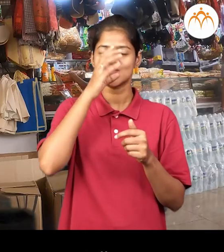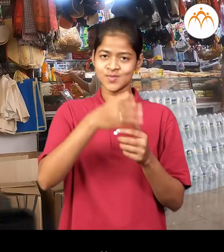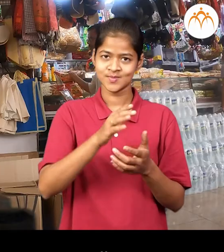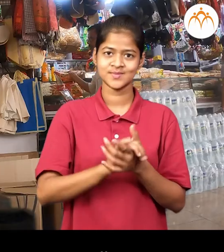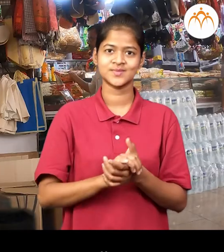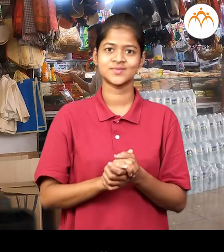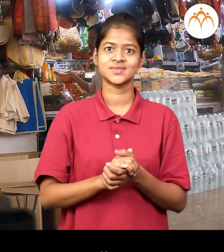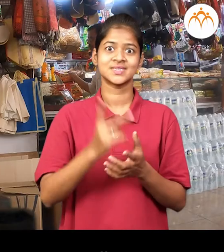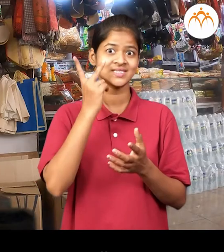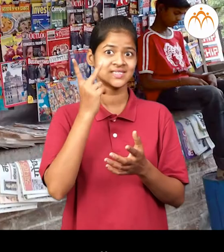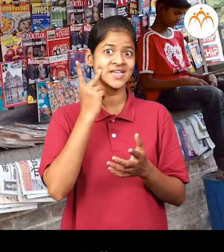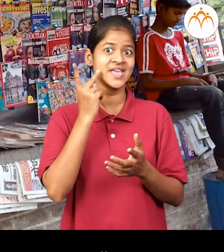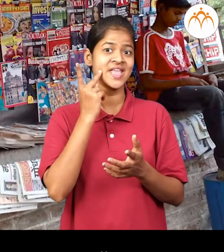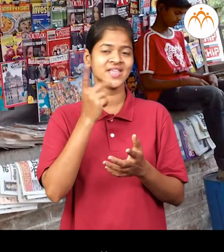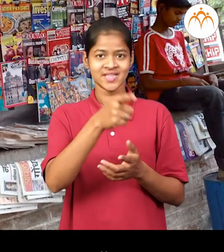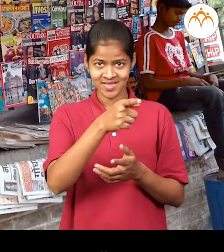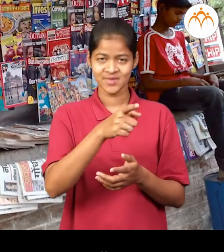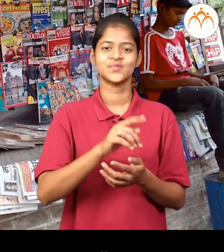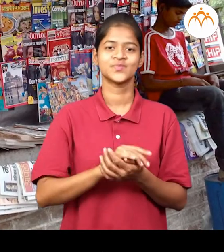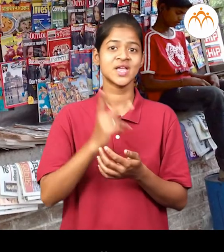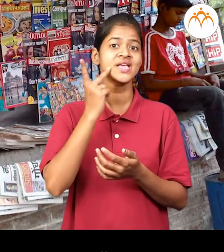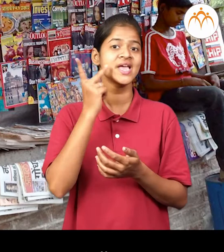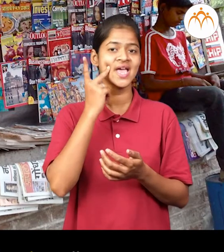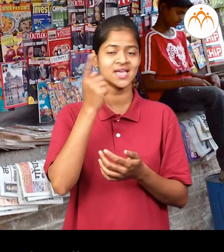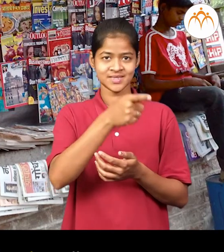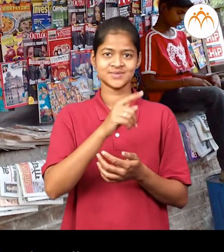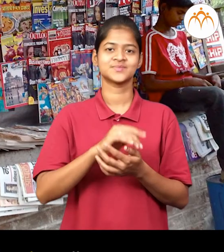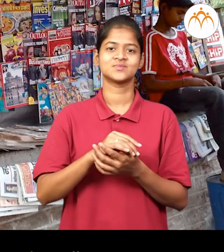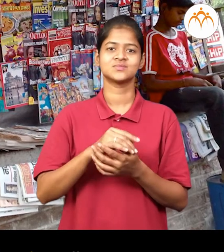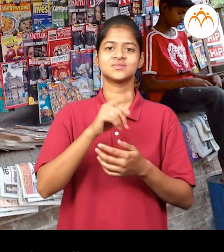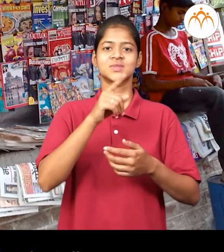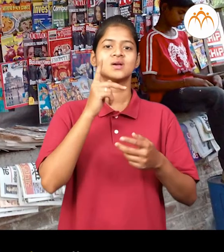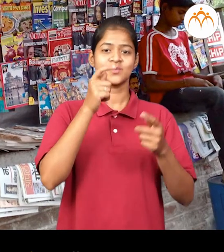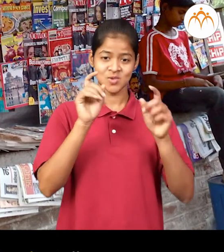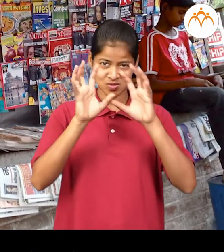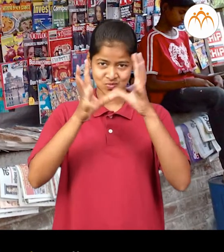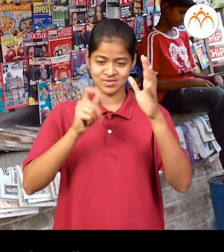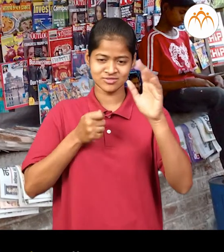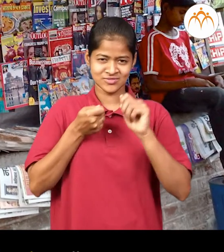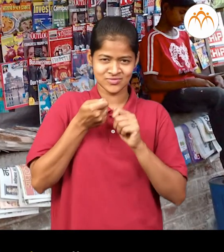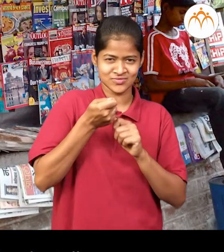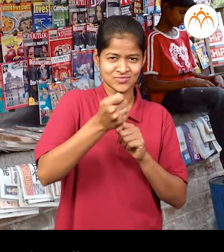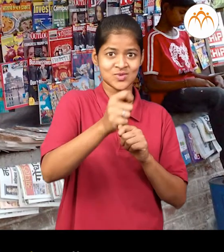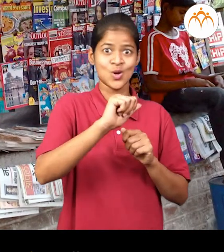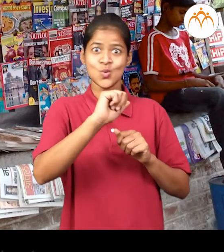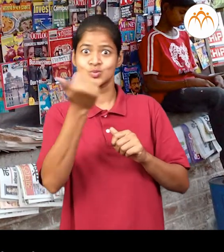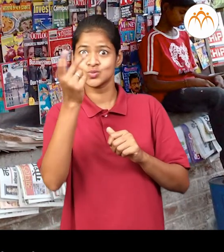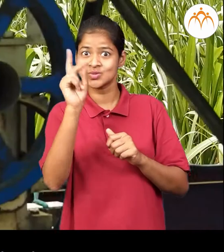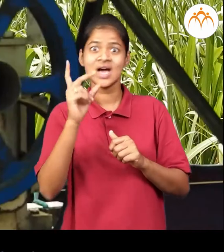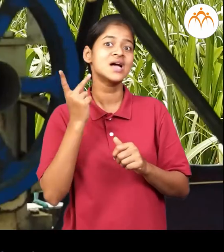There were some newspaper stalls. There were small book stalls.